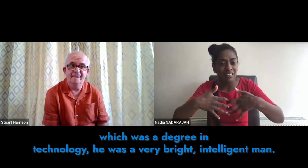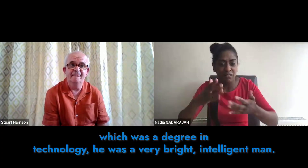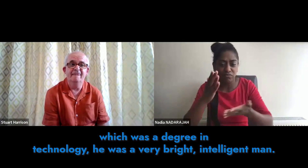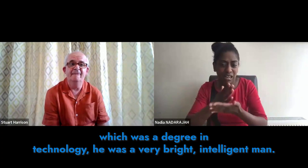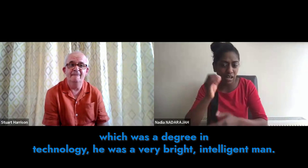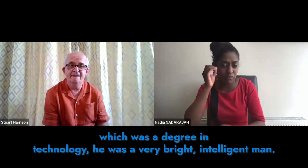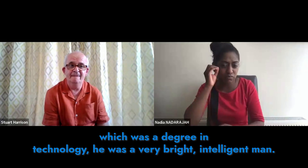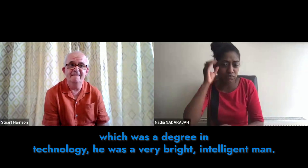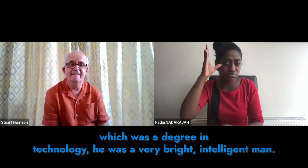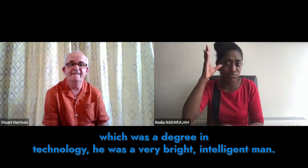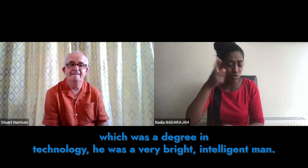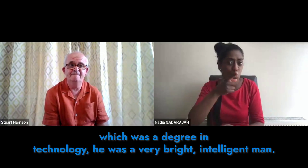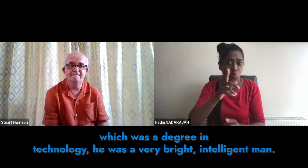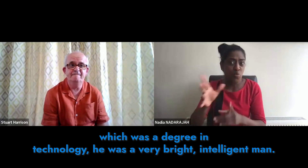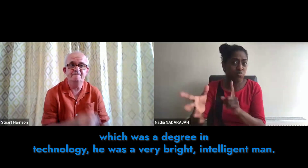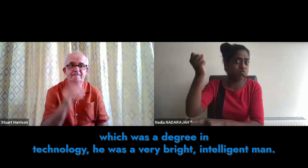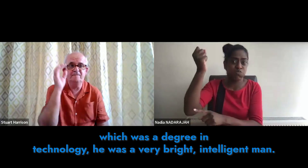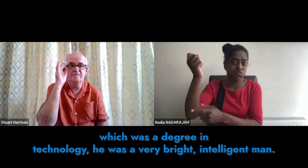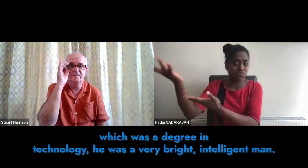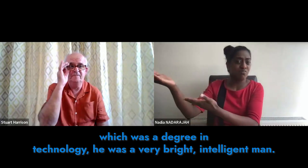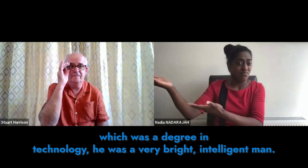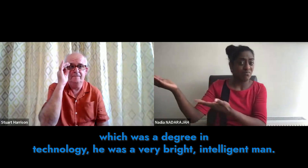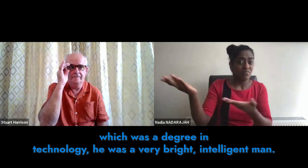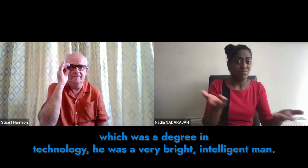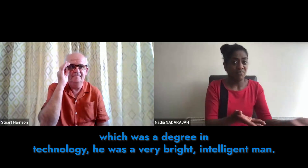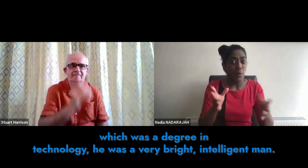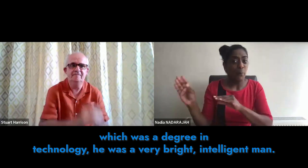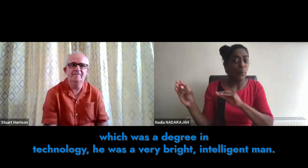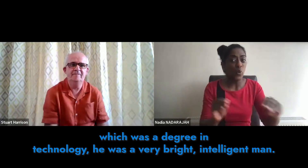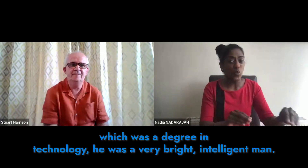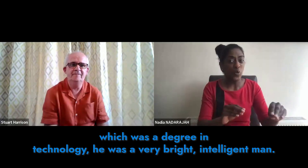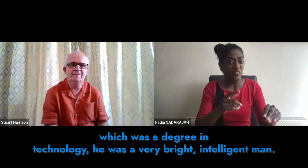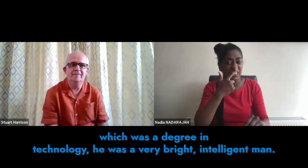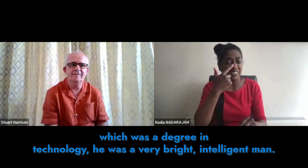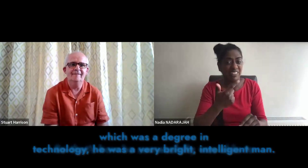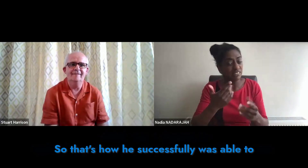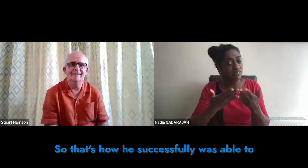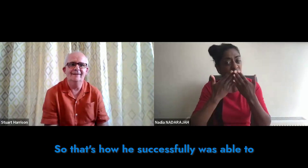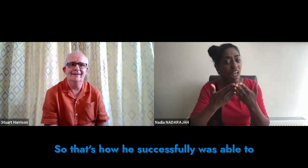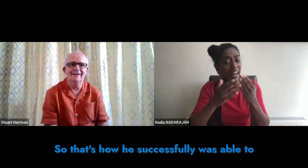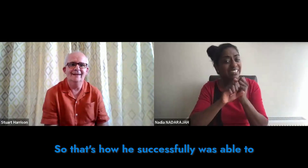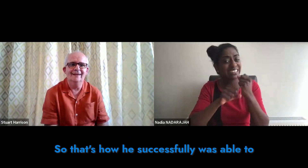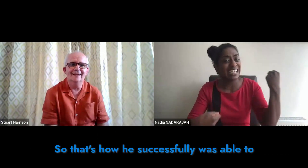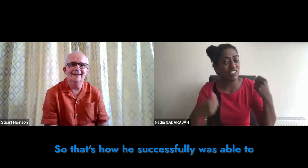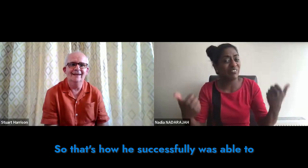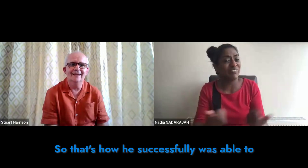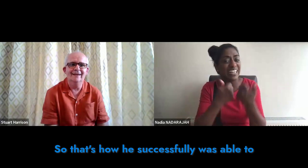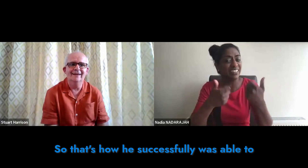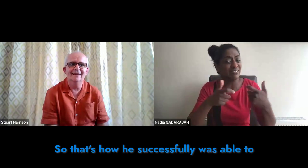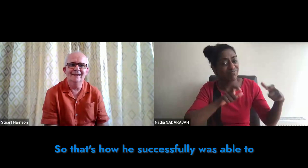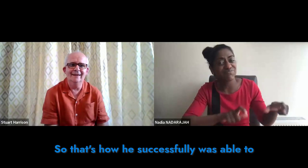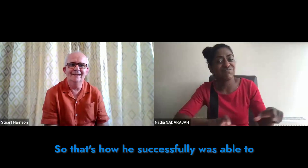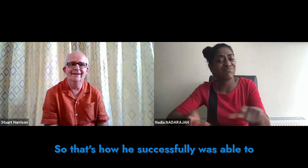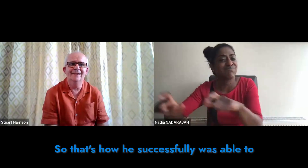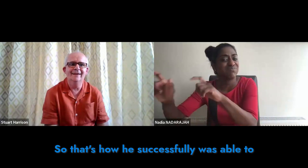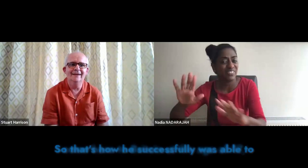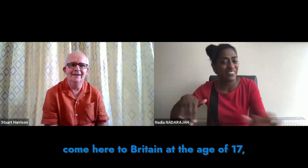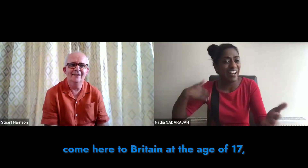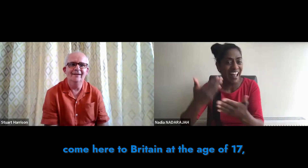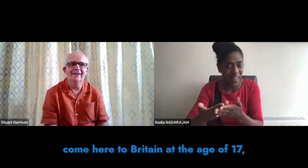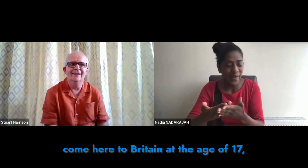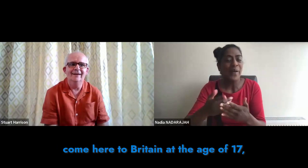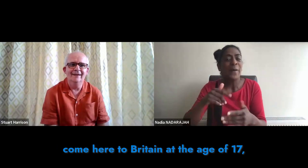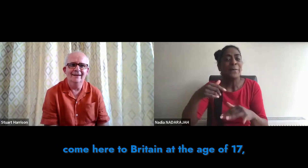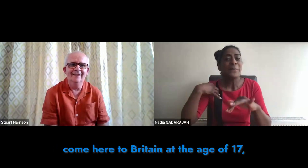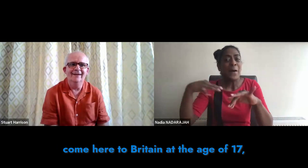which was a degree in technology, a very bright, intelligent man. So that's how he successfully was able to